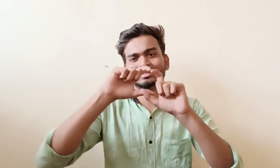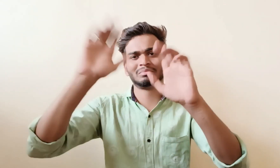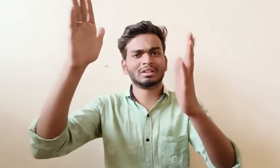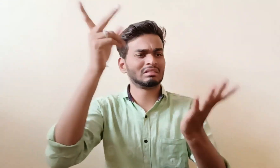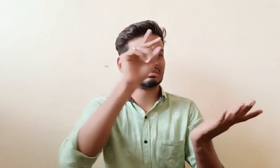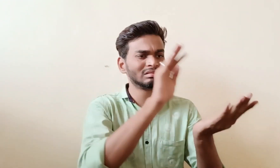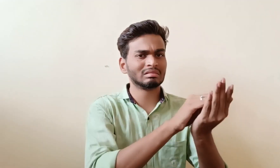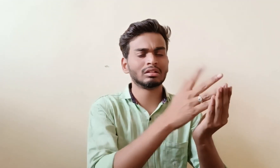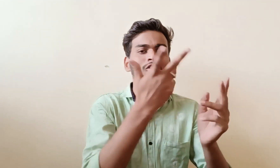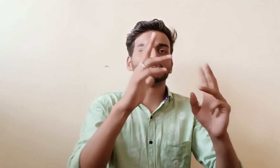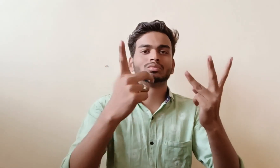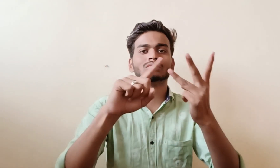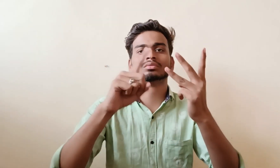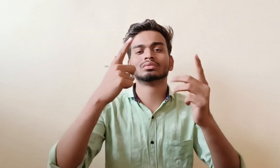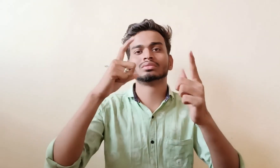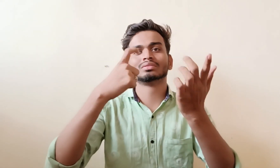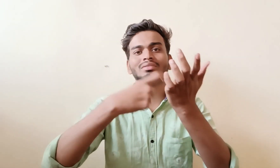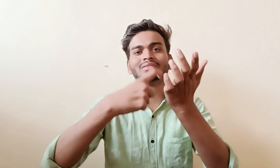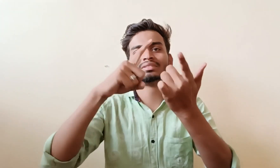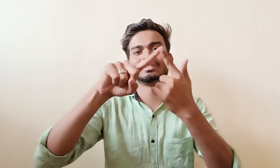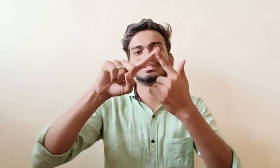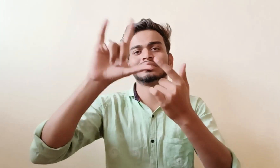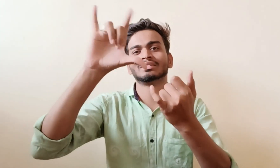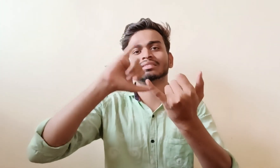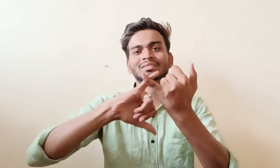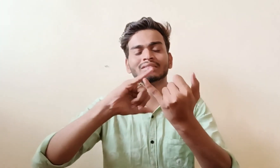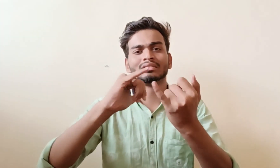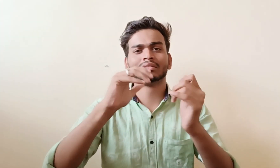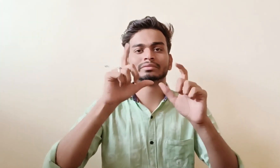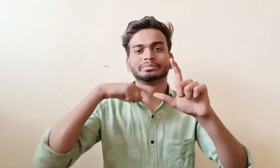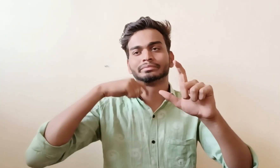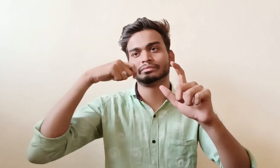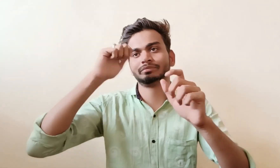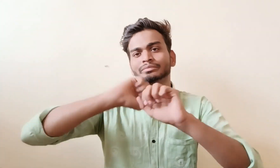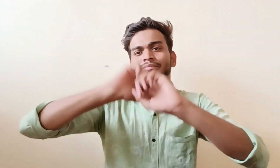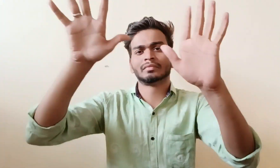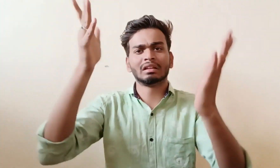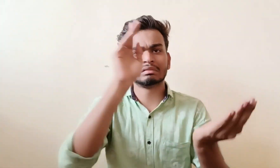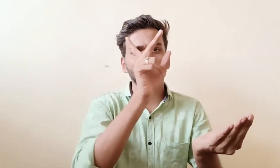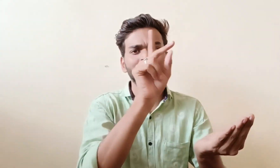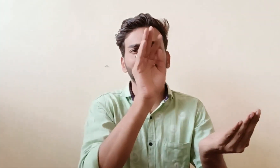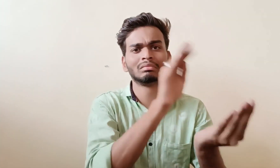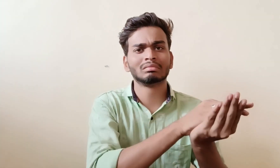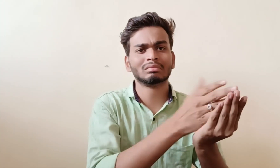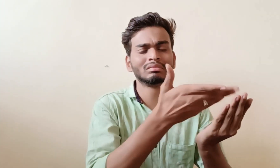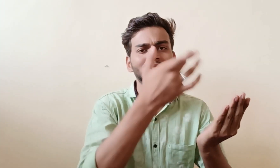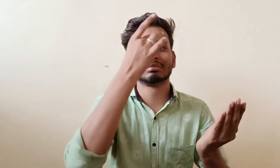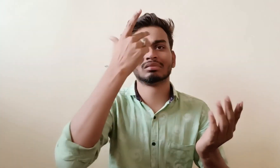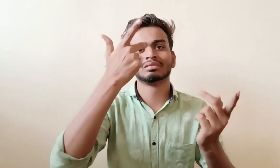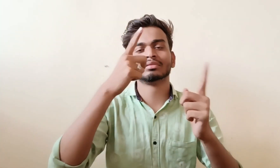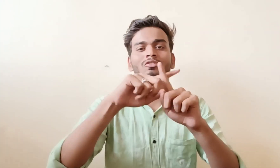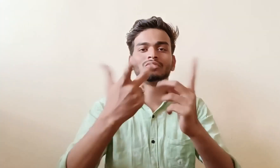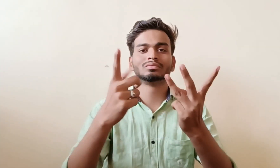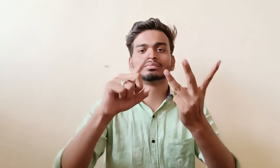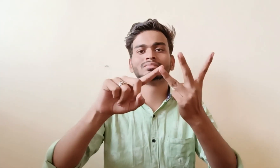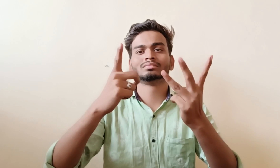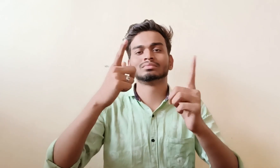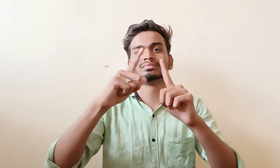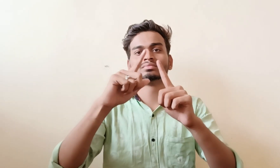Instagram in reels video upload it save copy why again save copy video and also your story upload after again save in